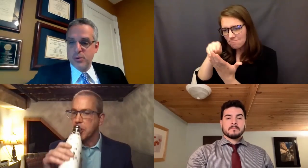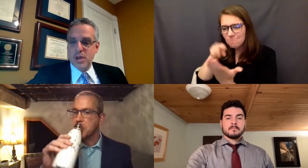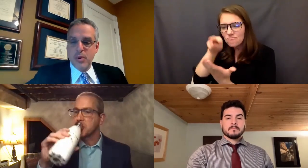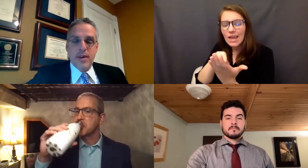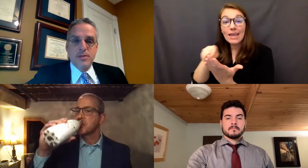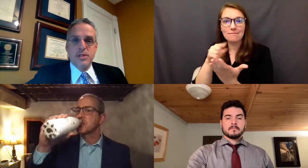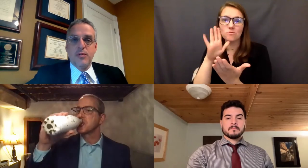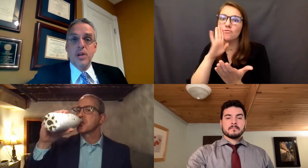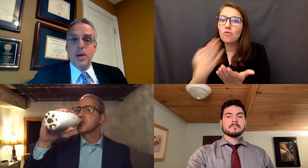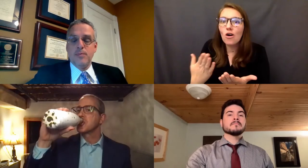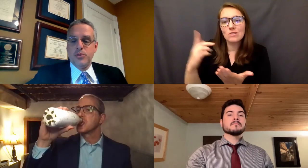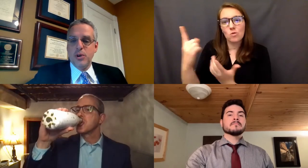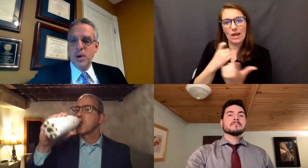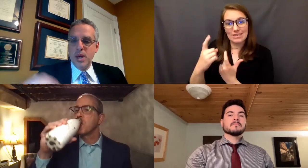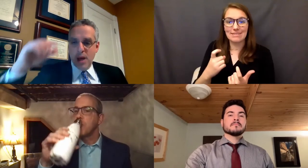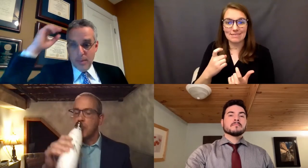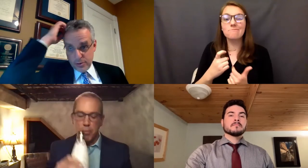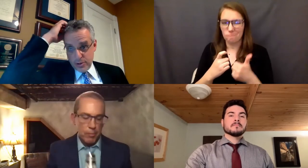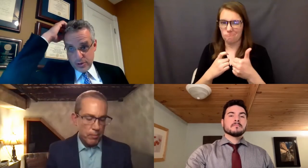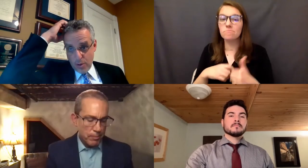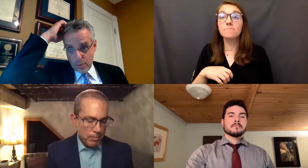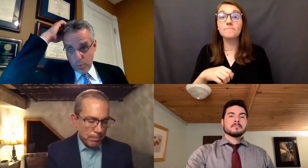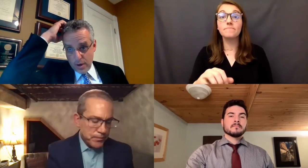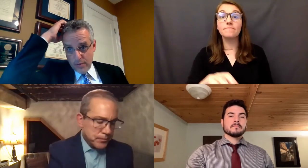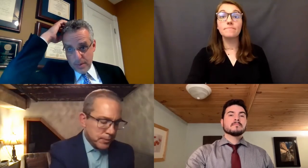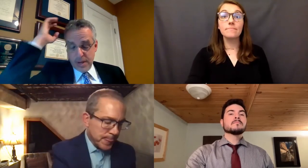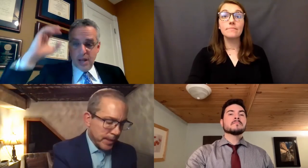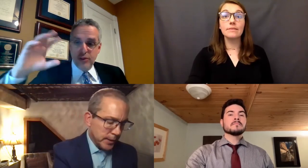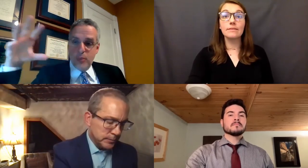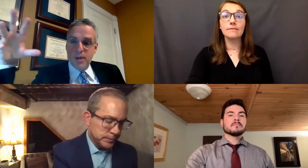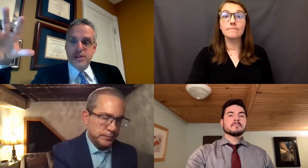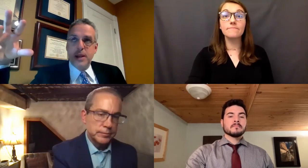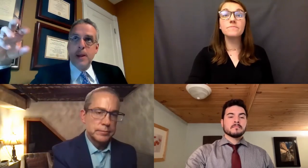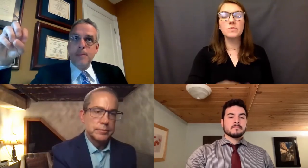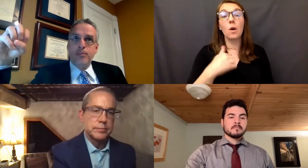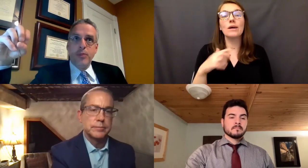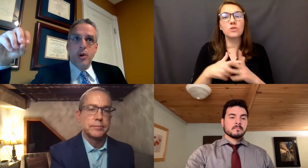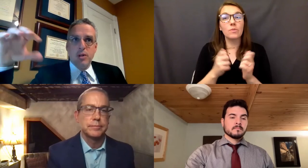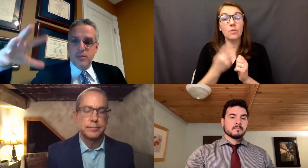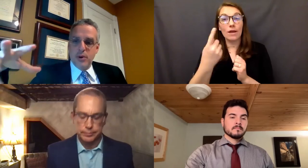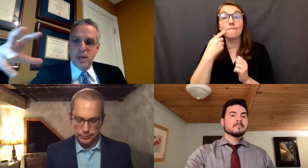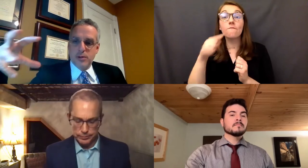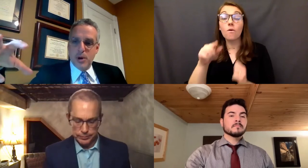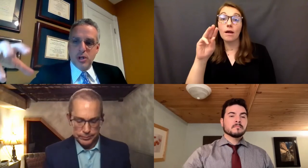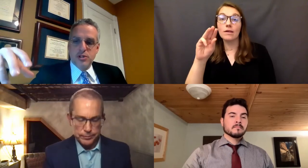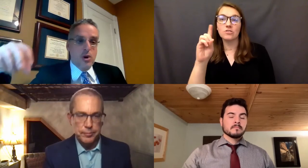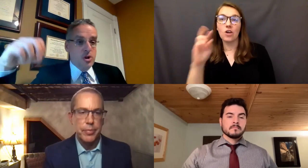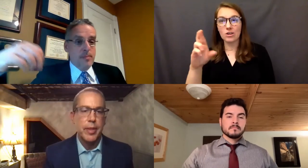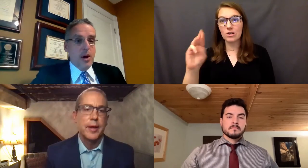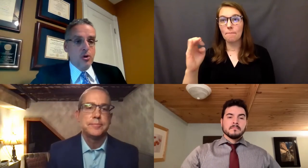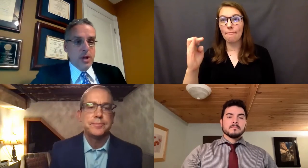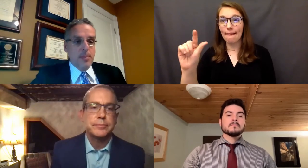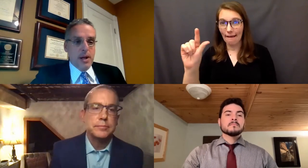are, you know, the sorts I would have asked myself anyway. So I'm just gonna start with one of them. And Miguel, this one is a, you know, it's a very like